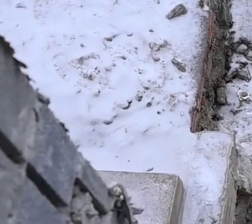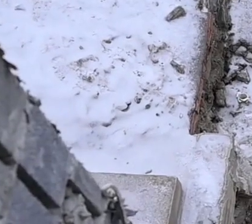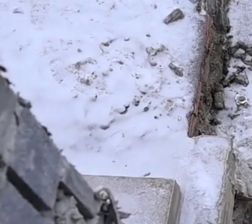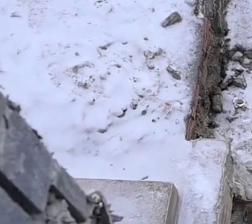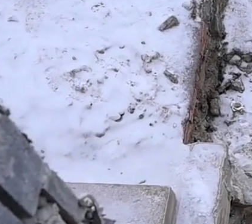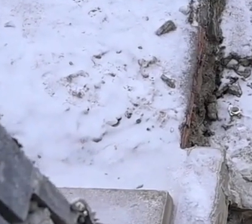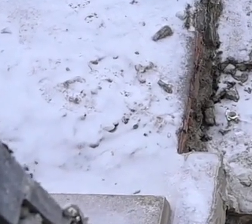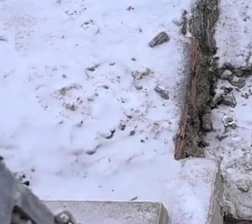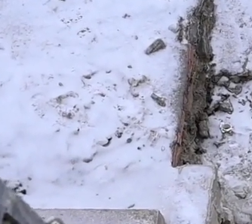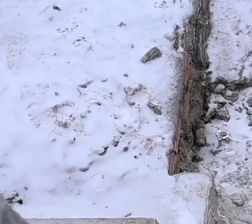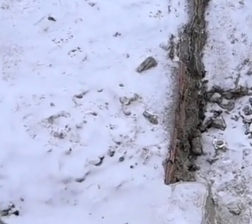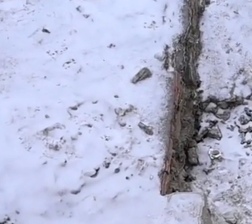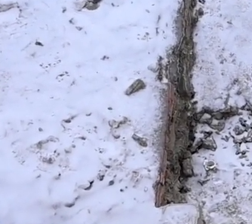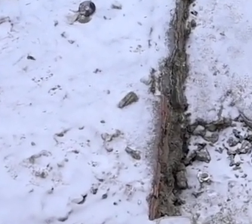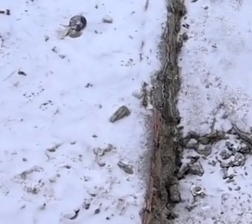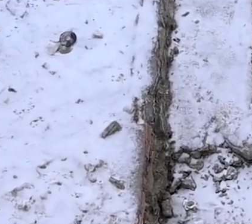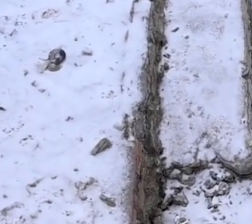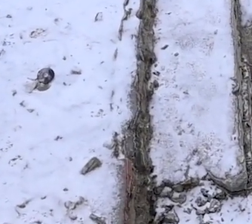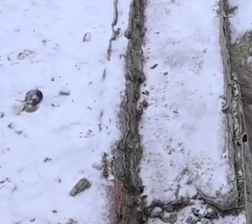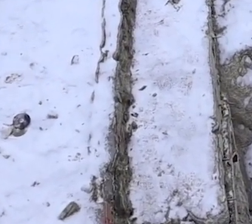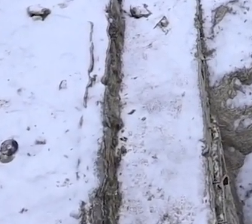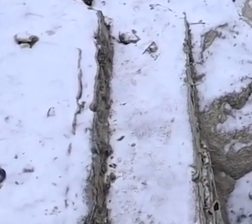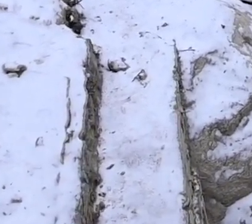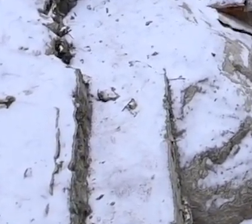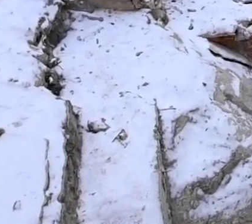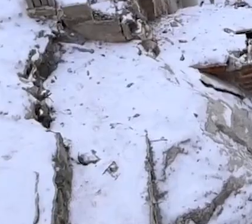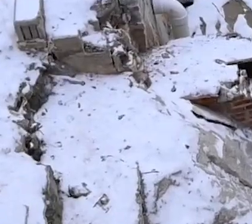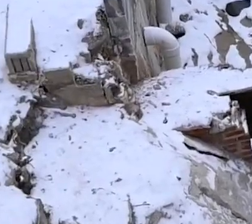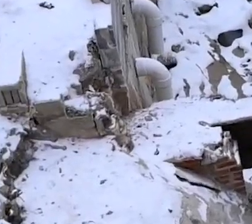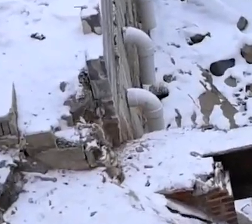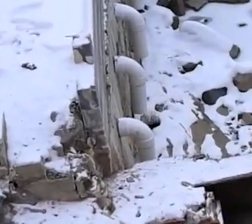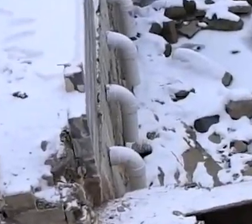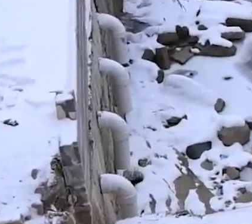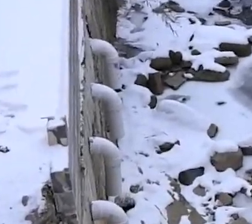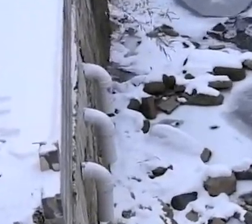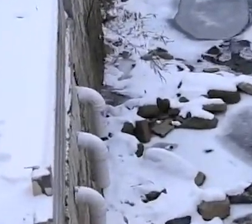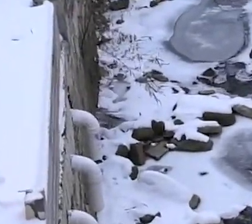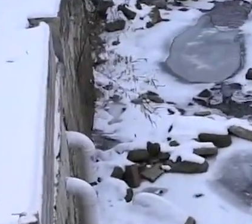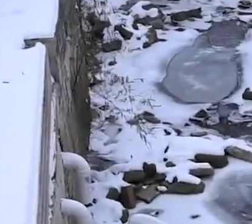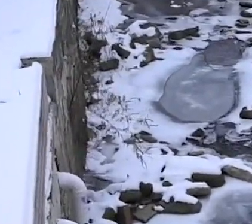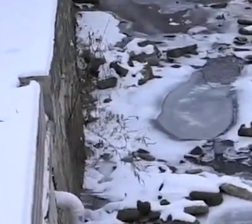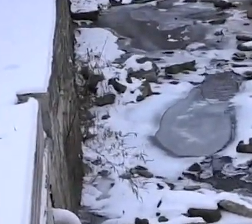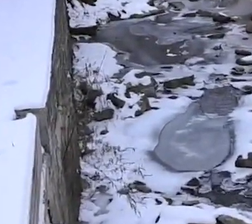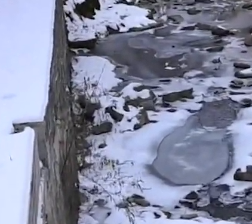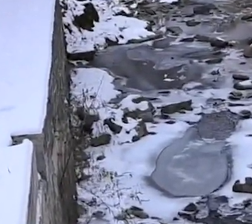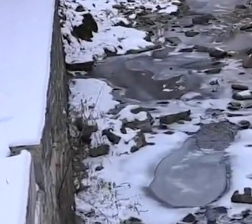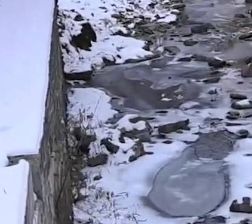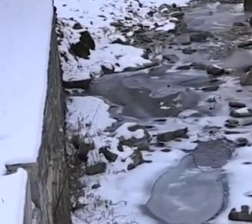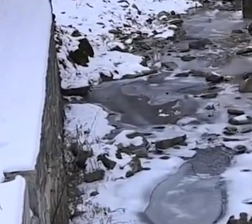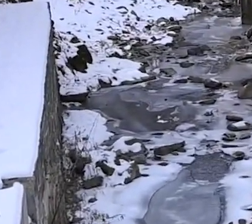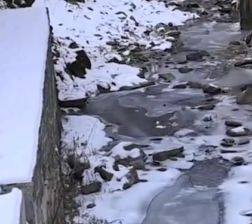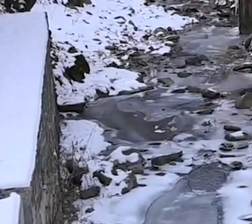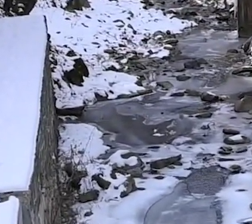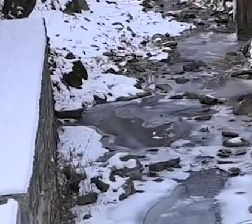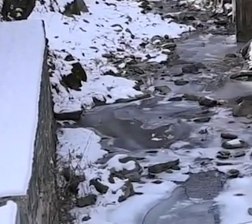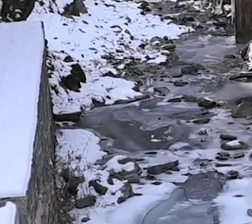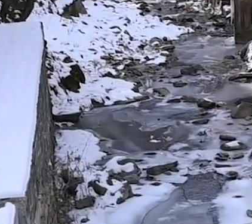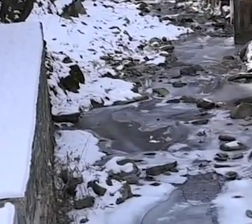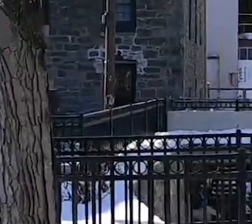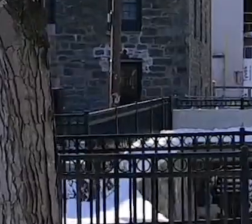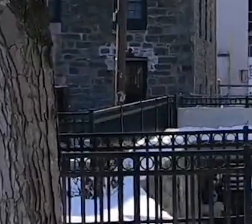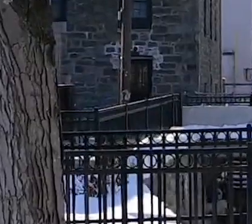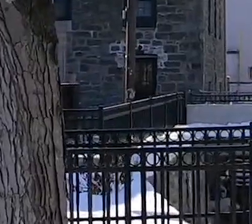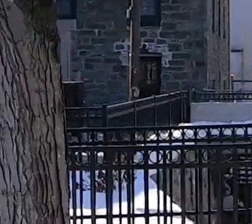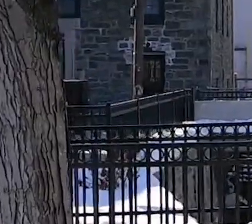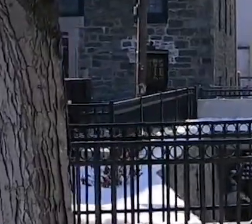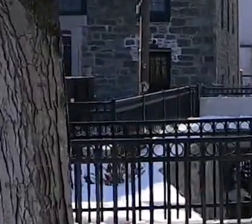can be done in a way that preserves and uplifts communities. We will continue to push these monumental projects forward